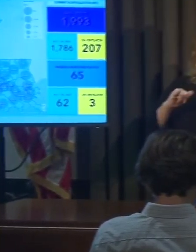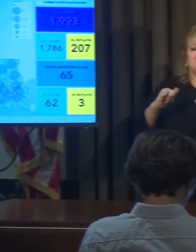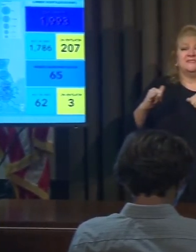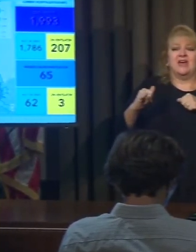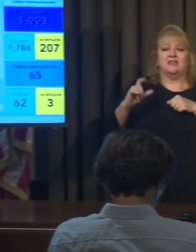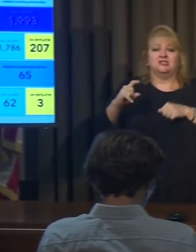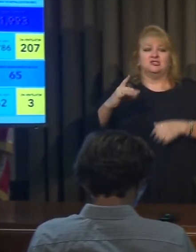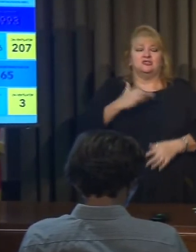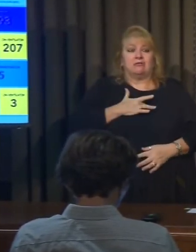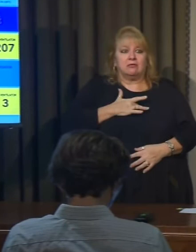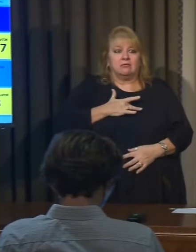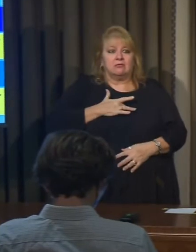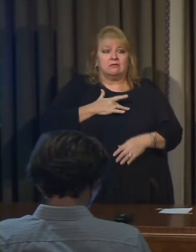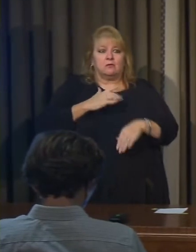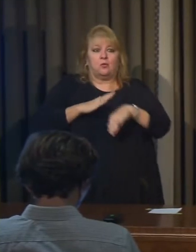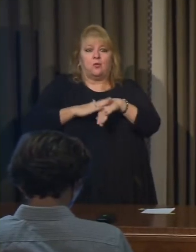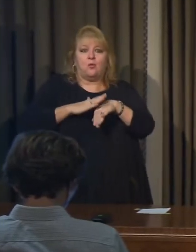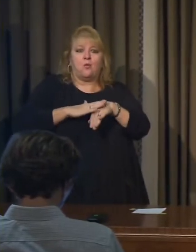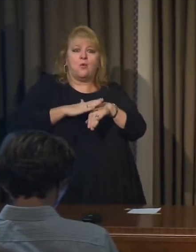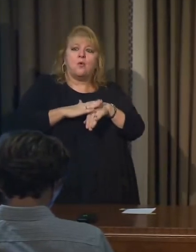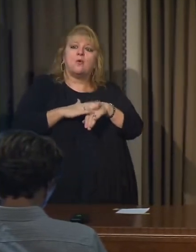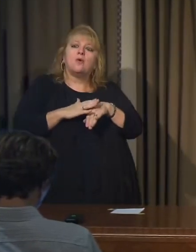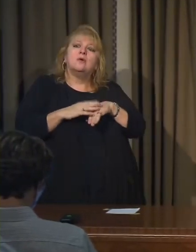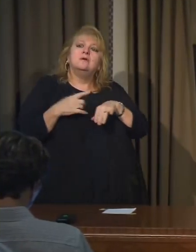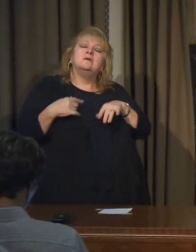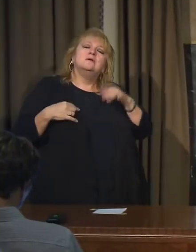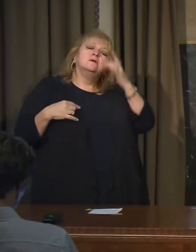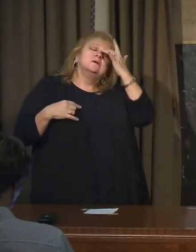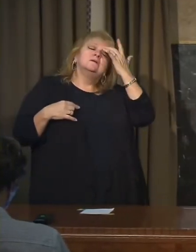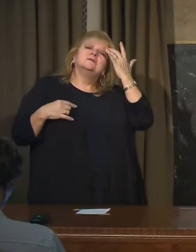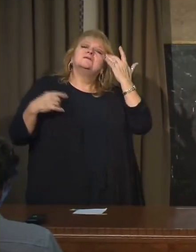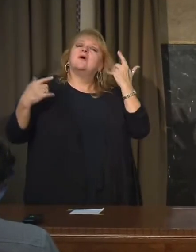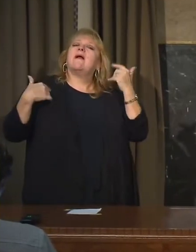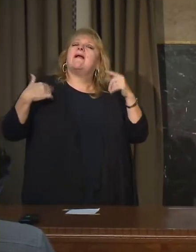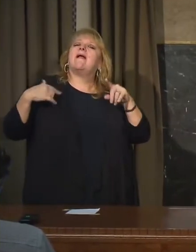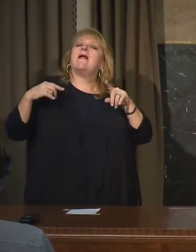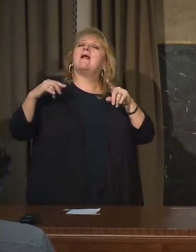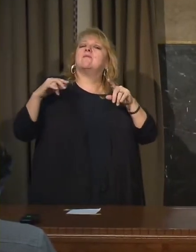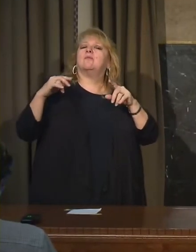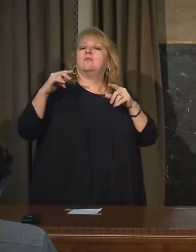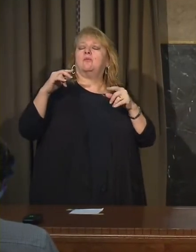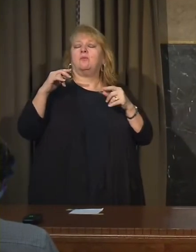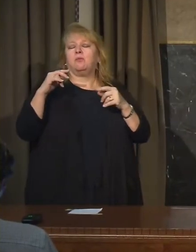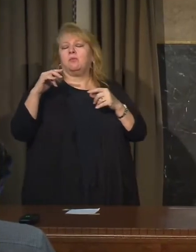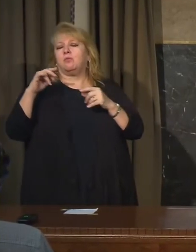to folks. Looking forward to a little bit more